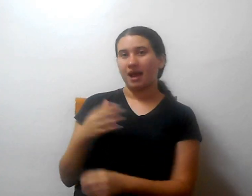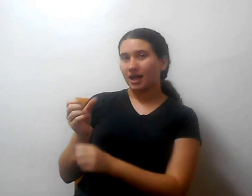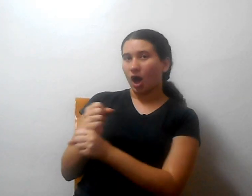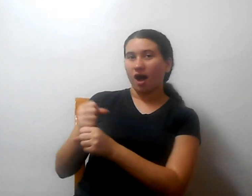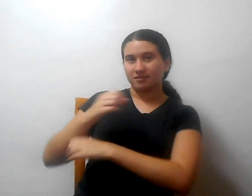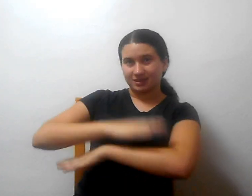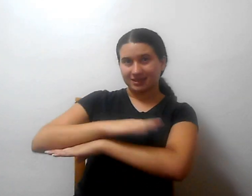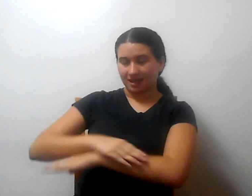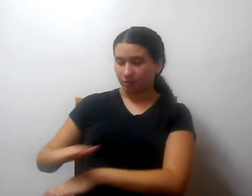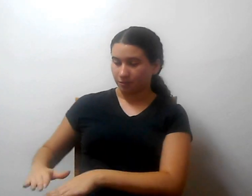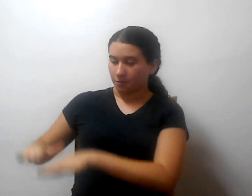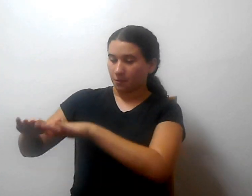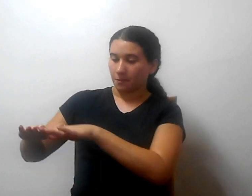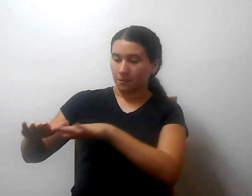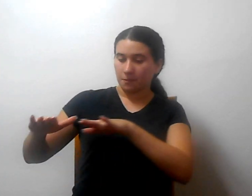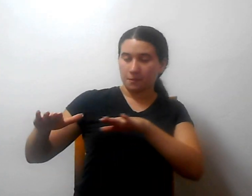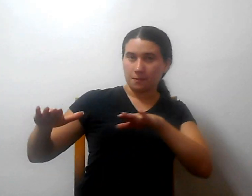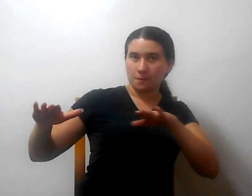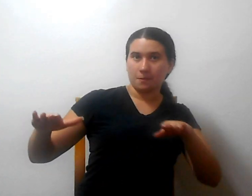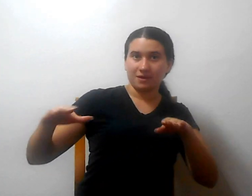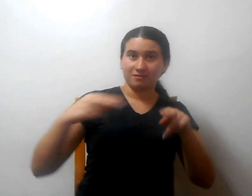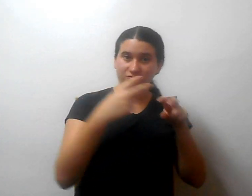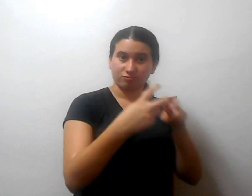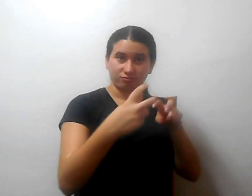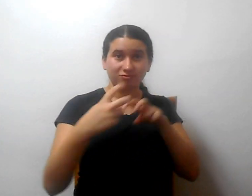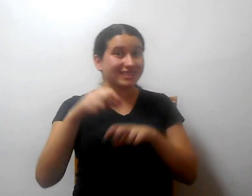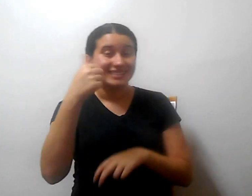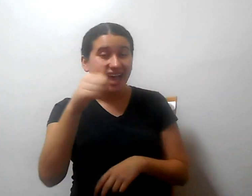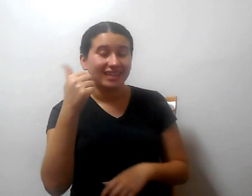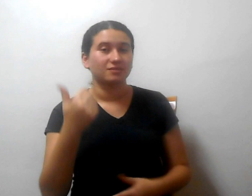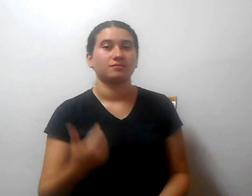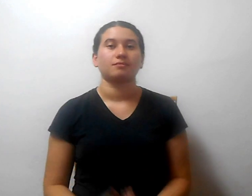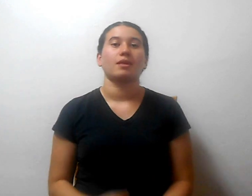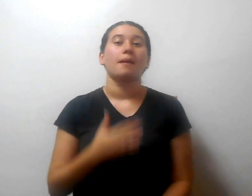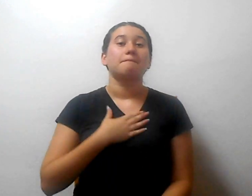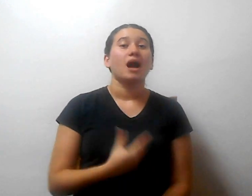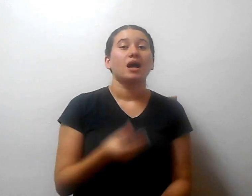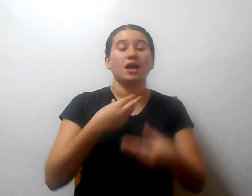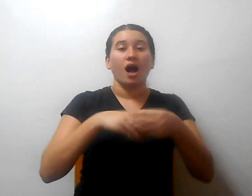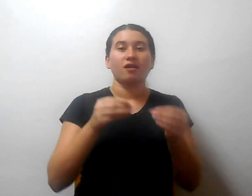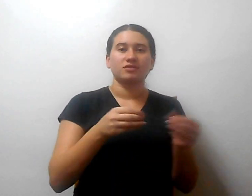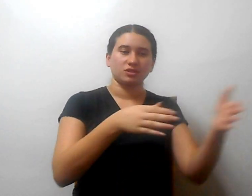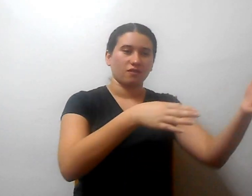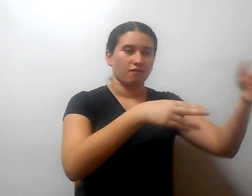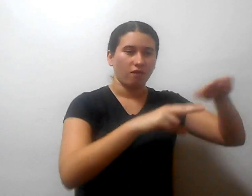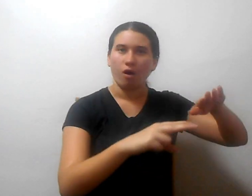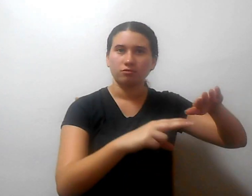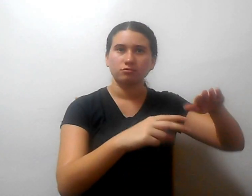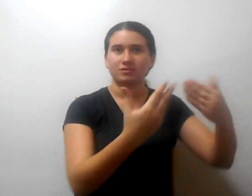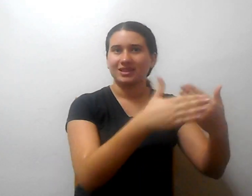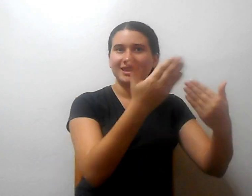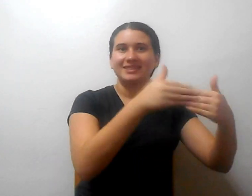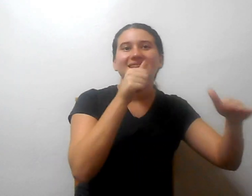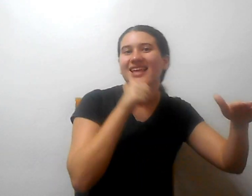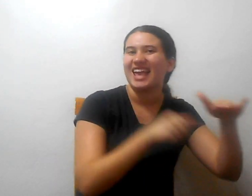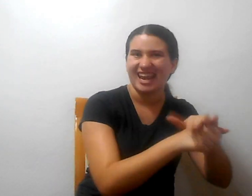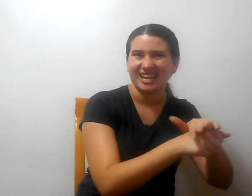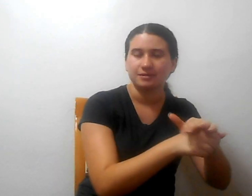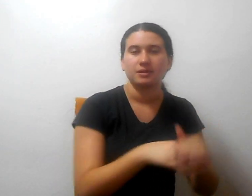grows in height and width to seat 10. My office folds away, easily hidden. My bed